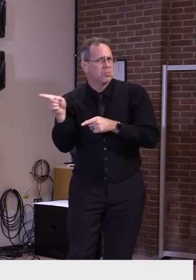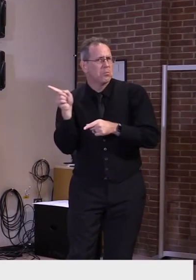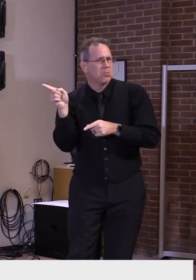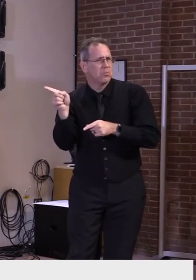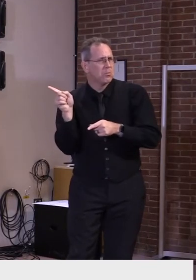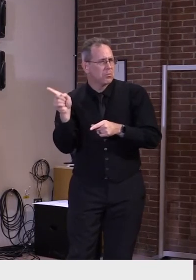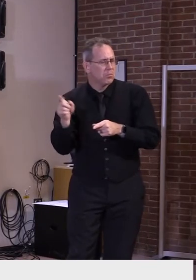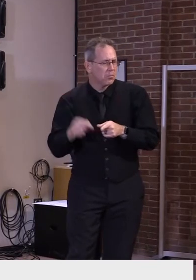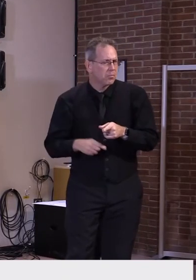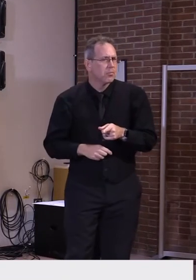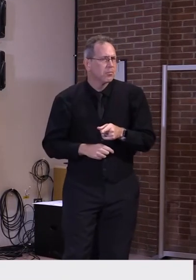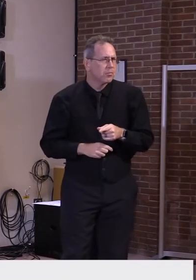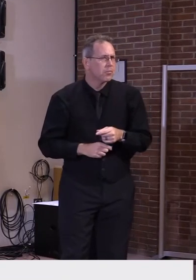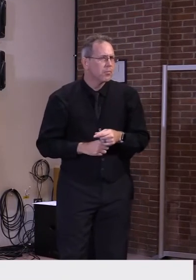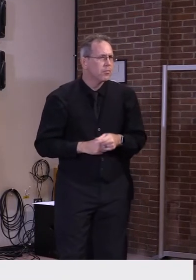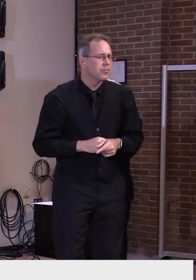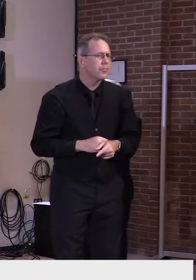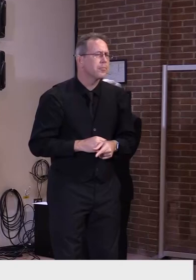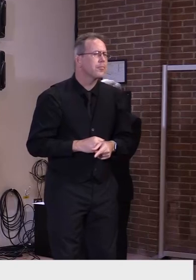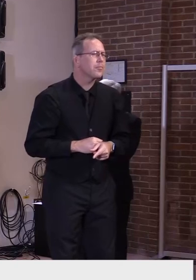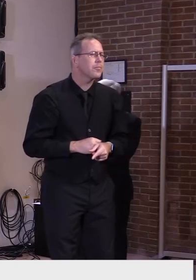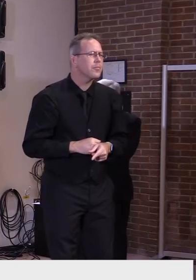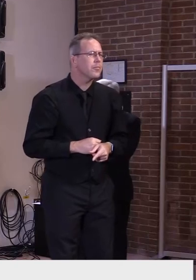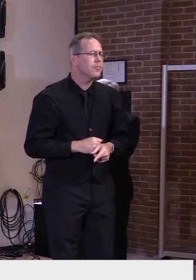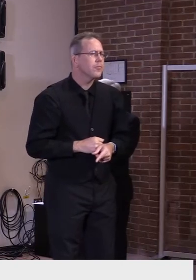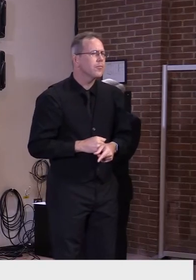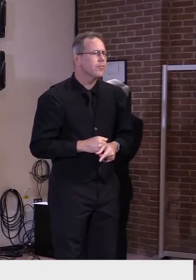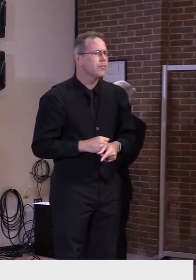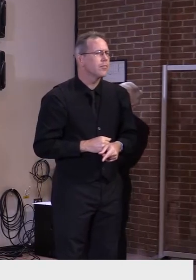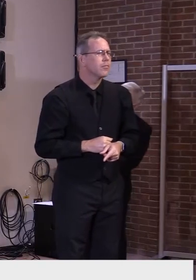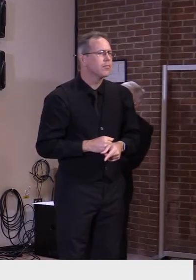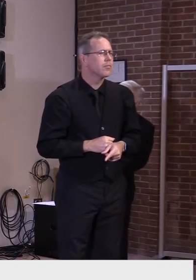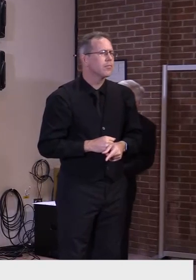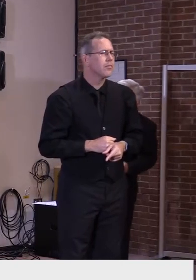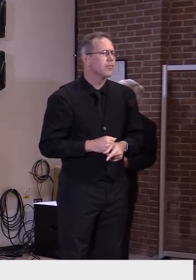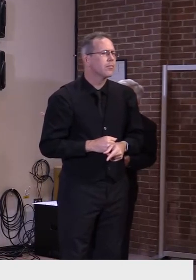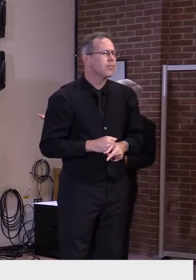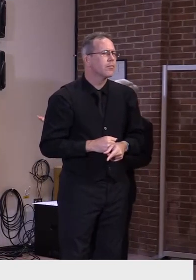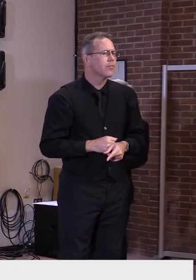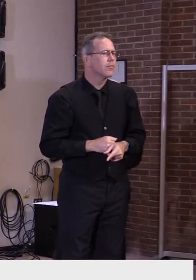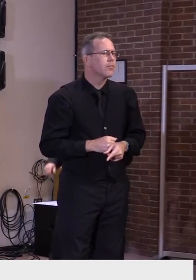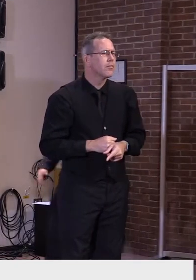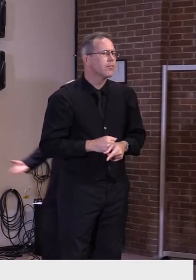for kids, and if so, what the state is trying to do to target those areas.